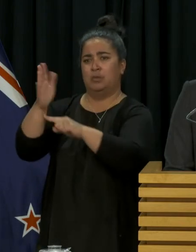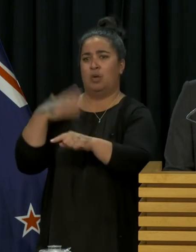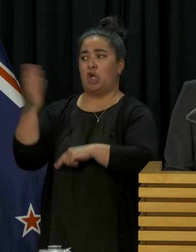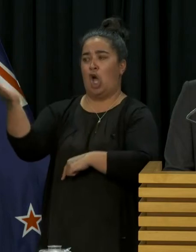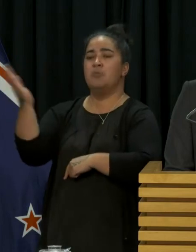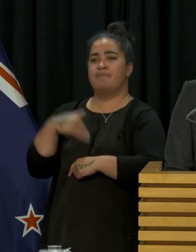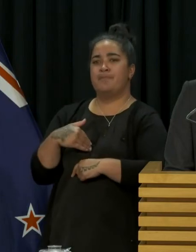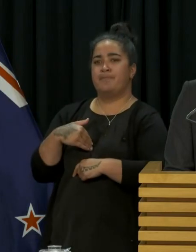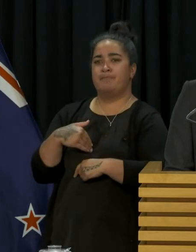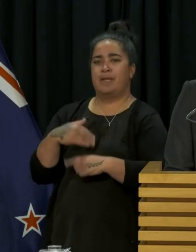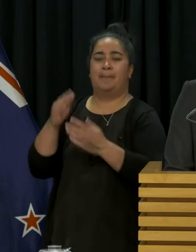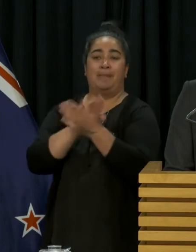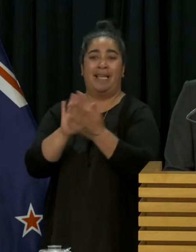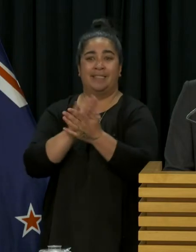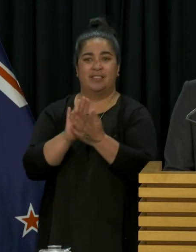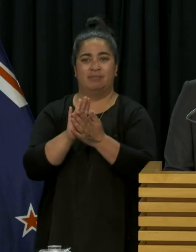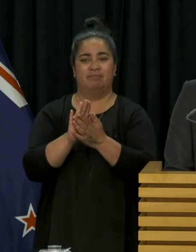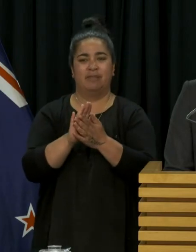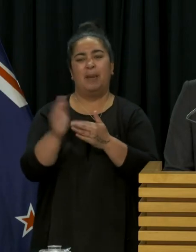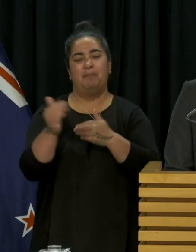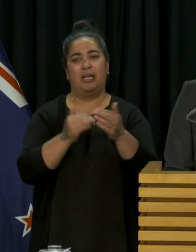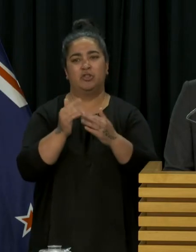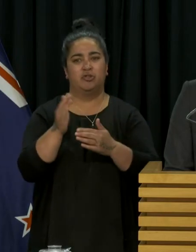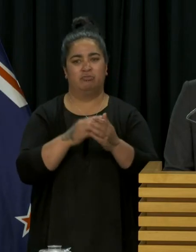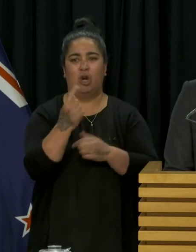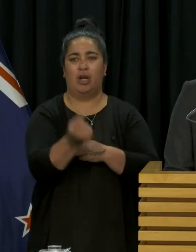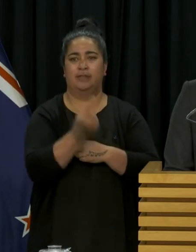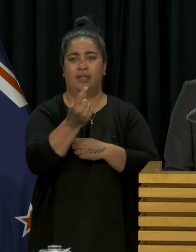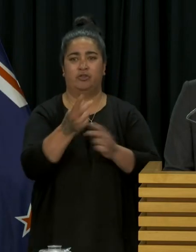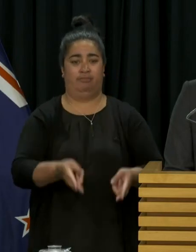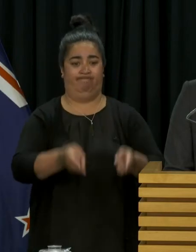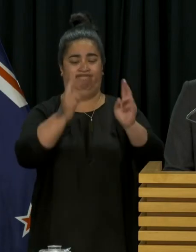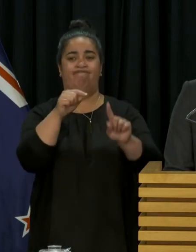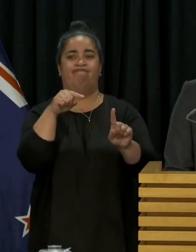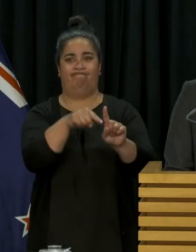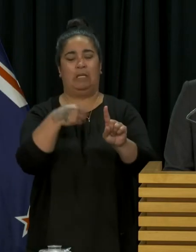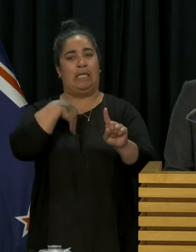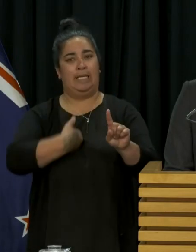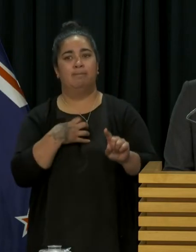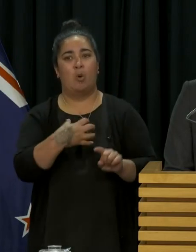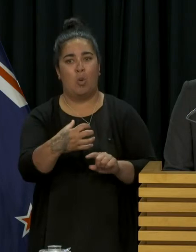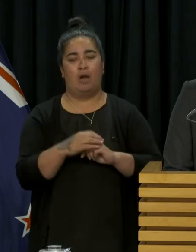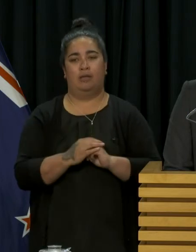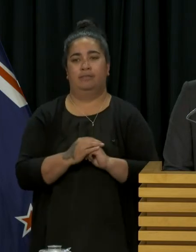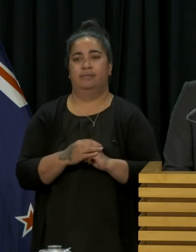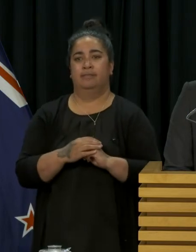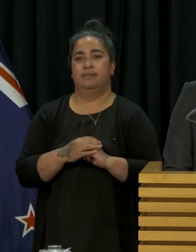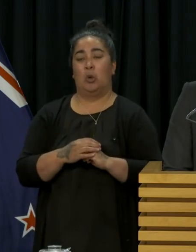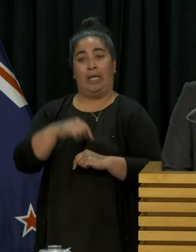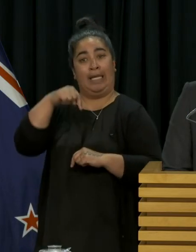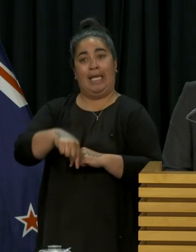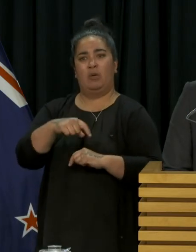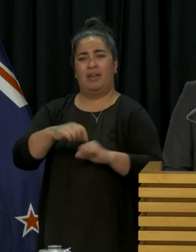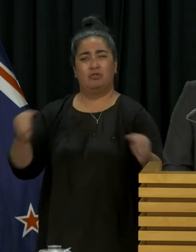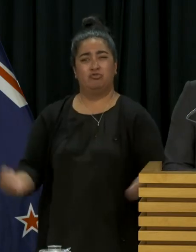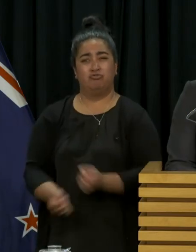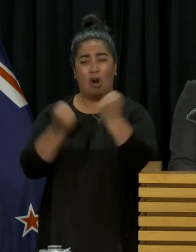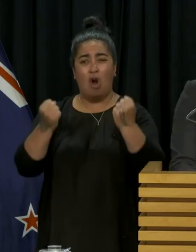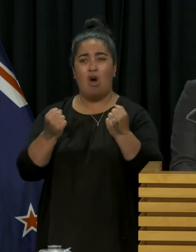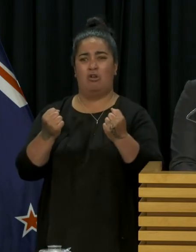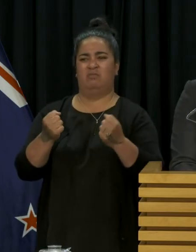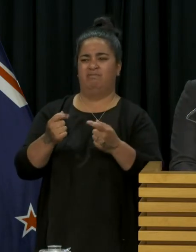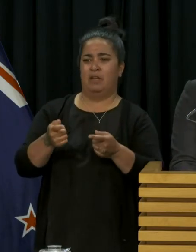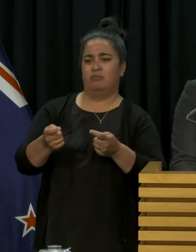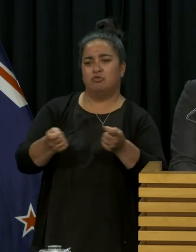Zealand, increasing demand for our managed isolation facilities. Now, despite robust infection and control measures, regular